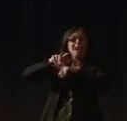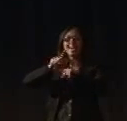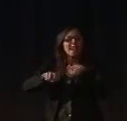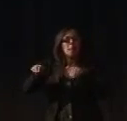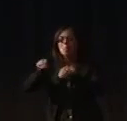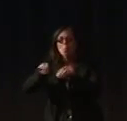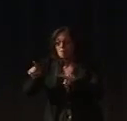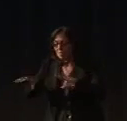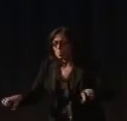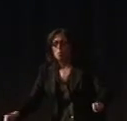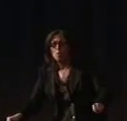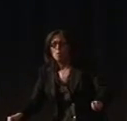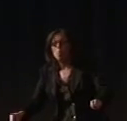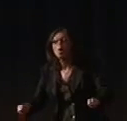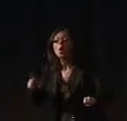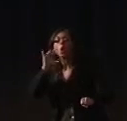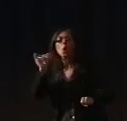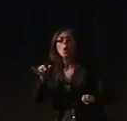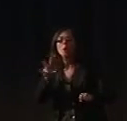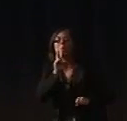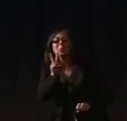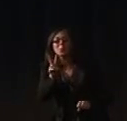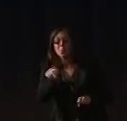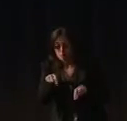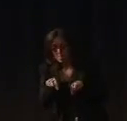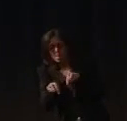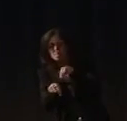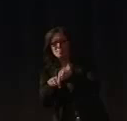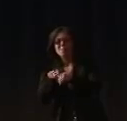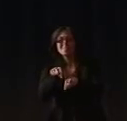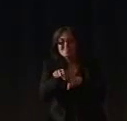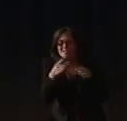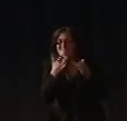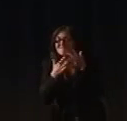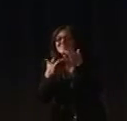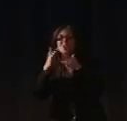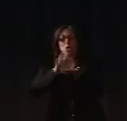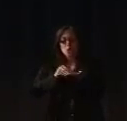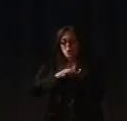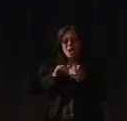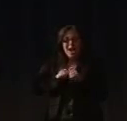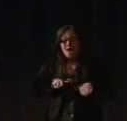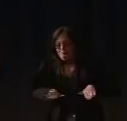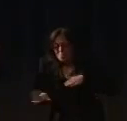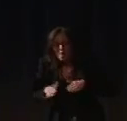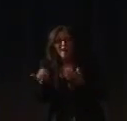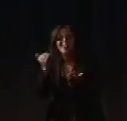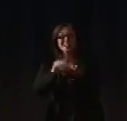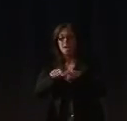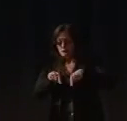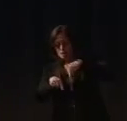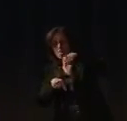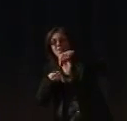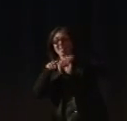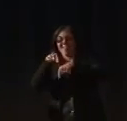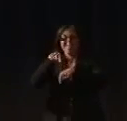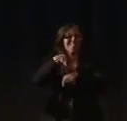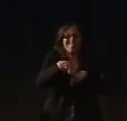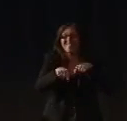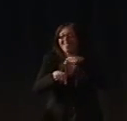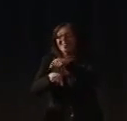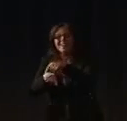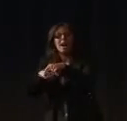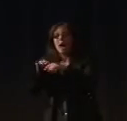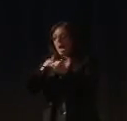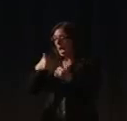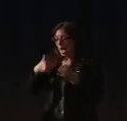crawl like they were 2 years old or even 1 year old and just begin to reimagine what it is to be in space without having the benefit